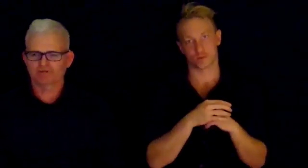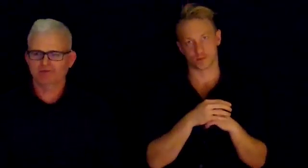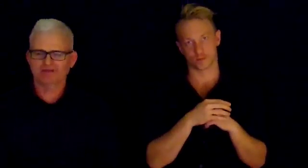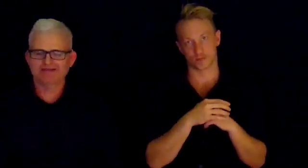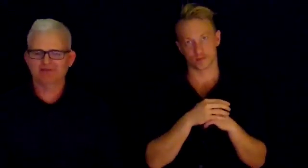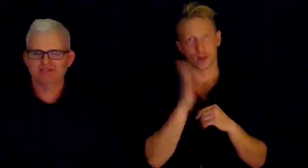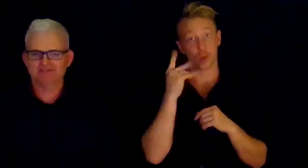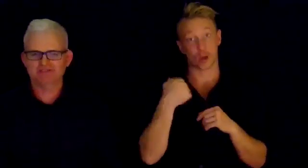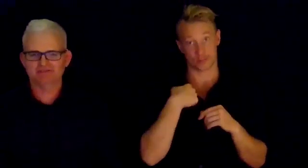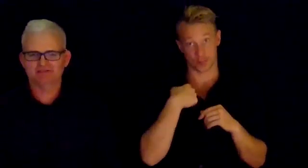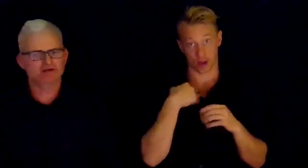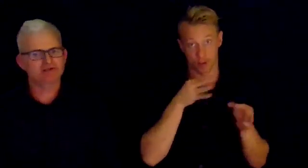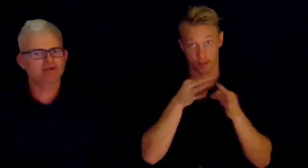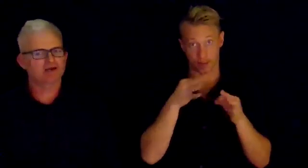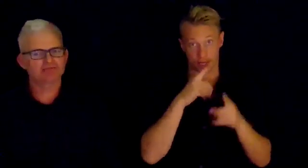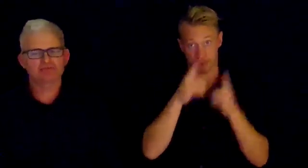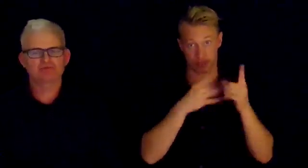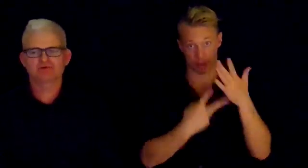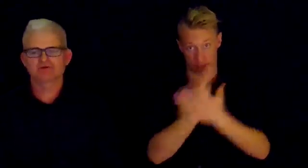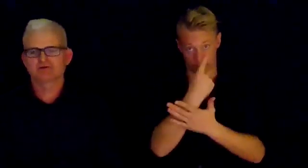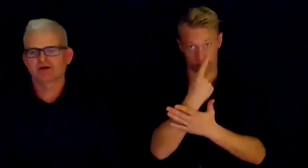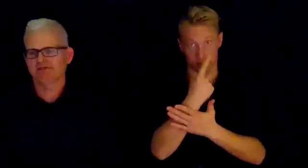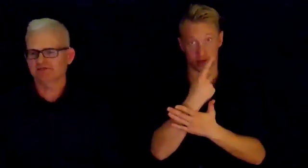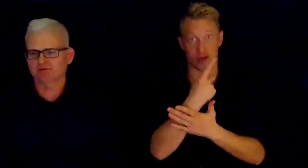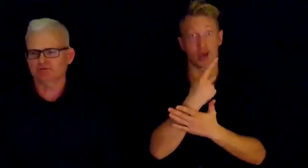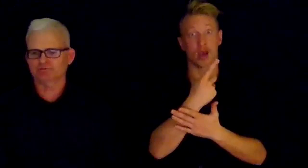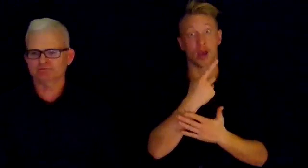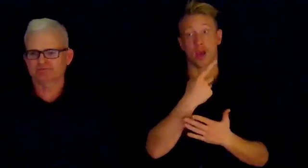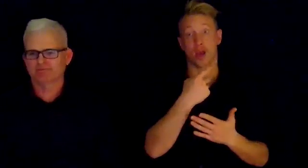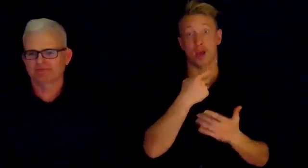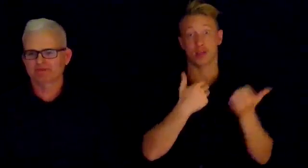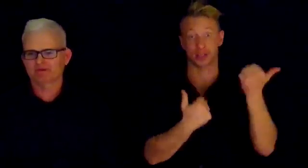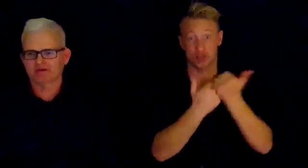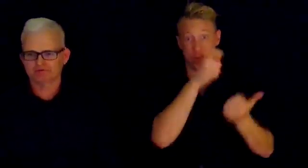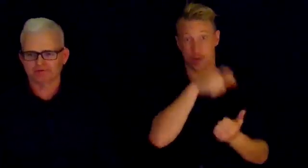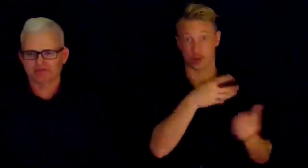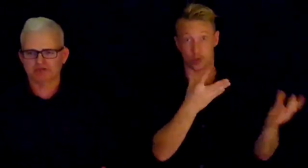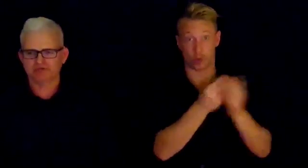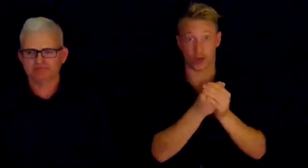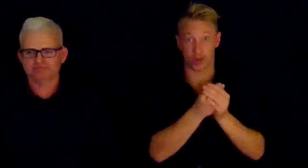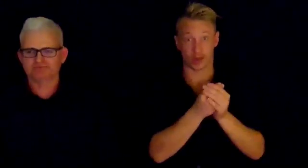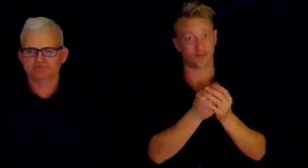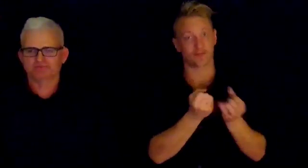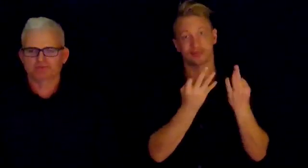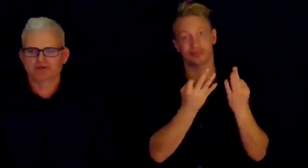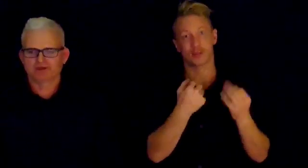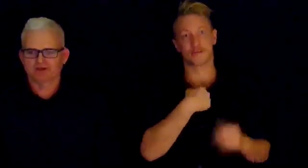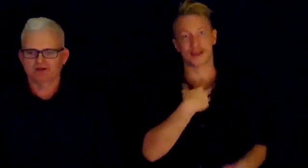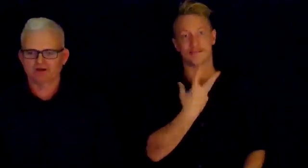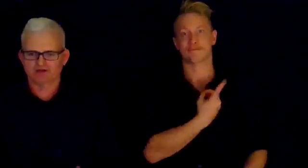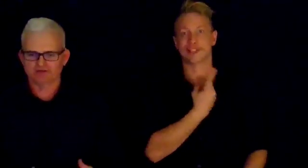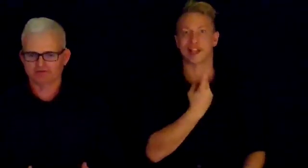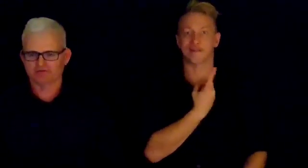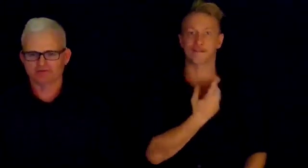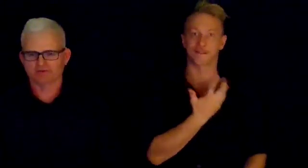When I did my planning meeting, I didn't have any support. I was on my own,